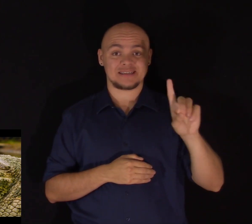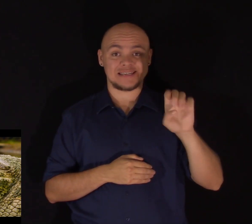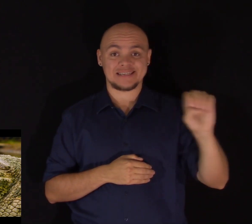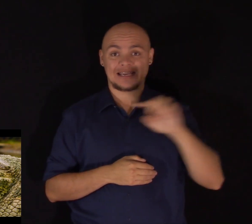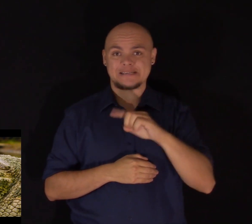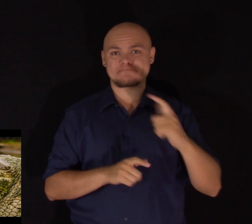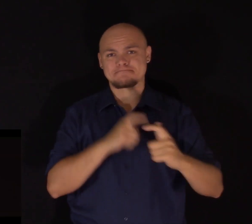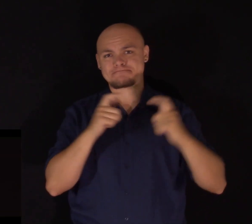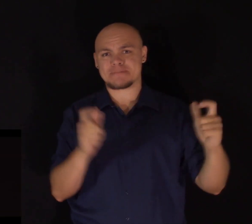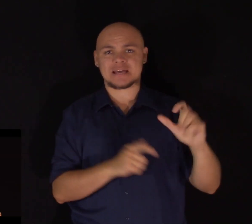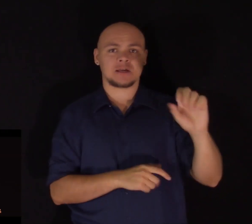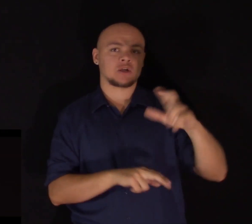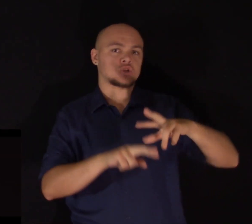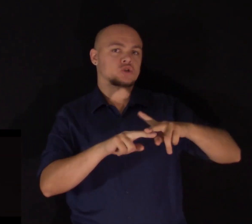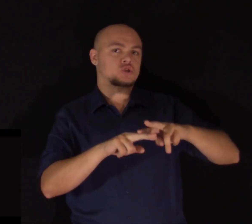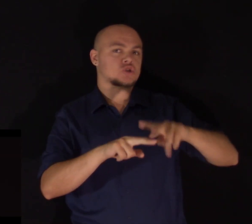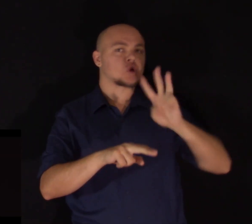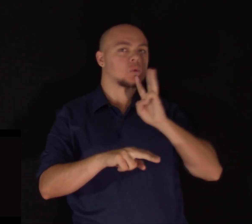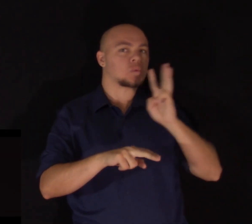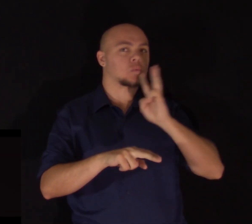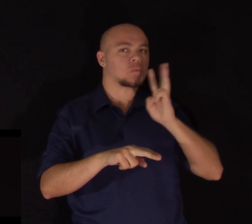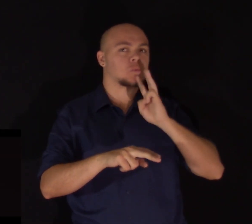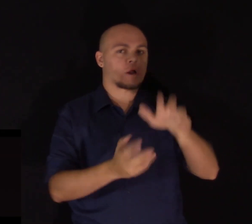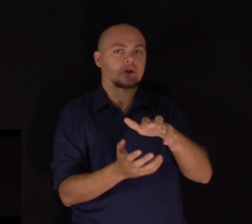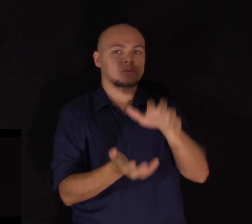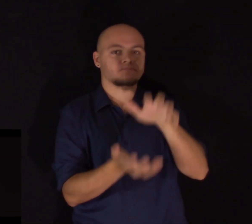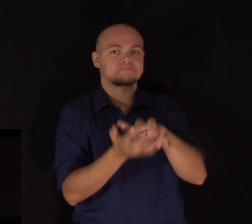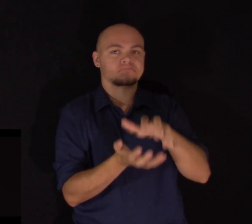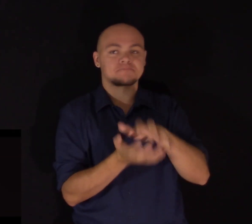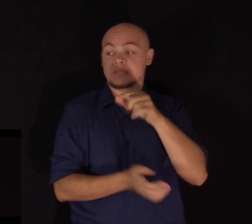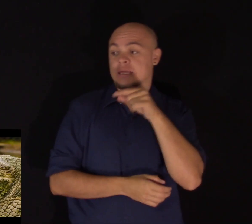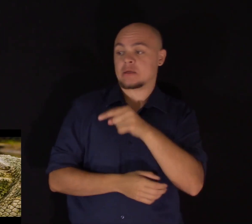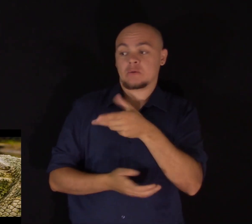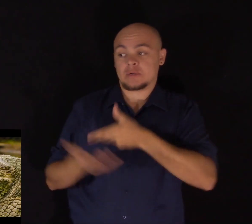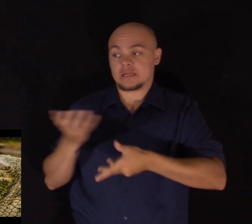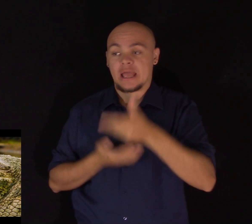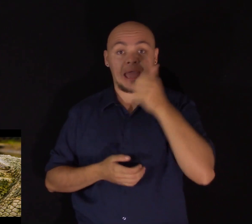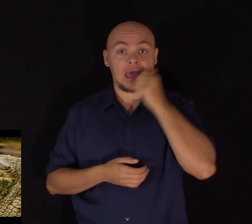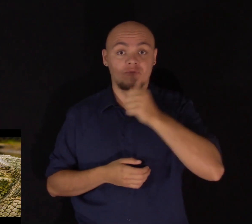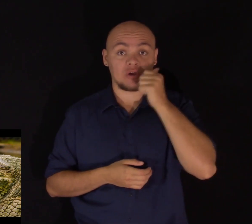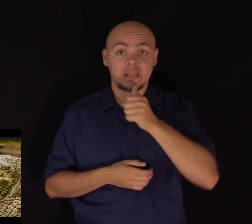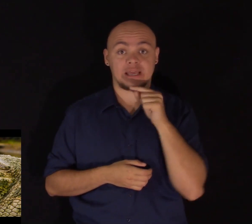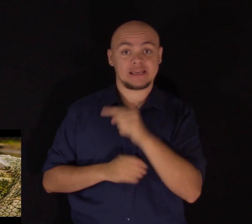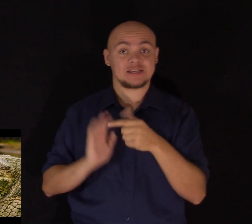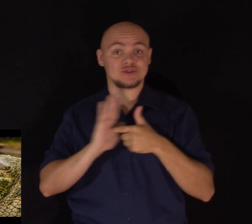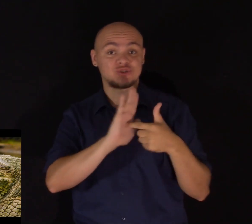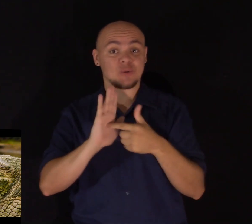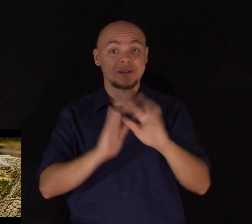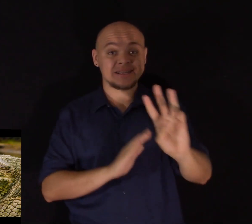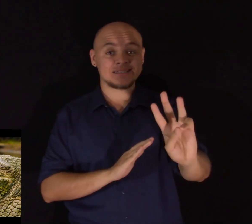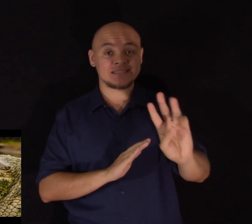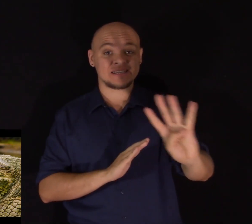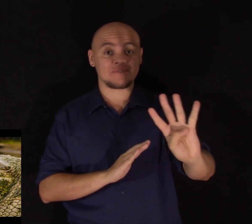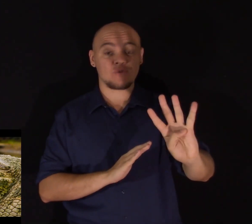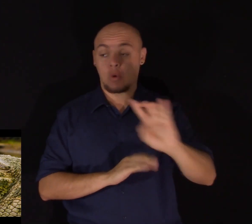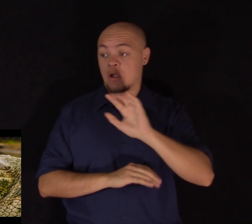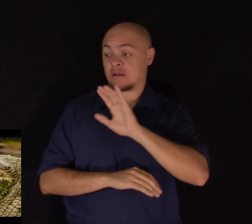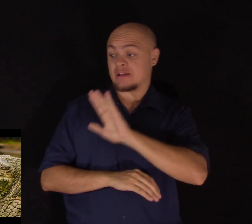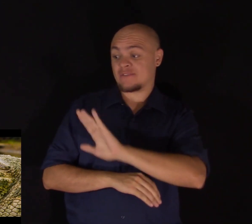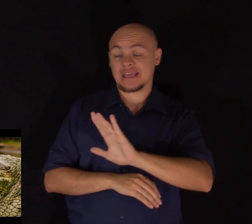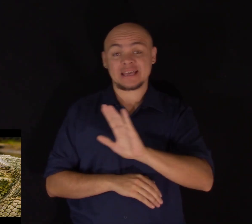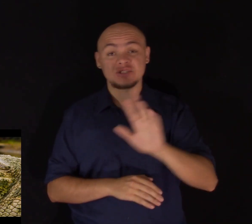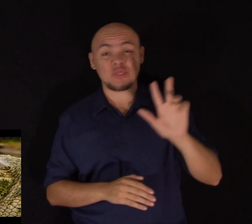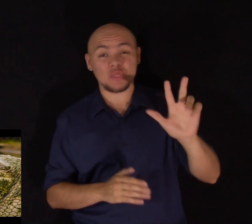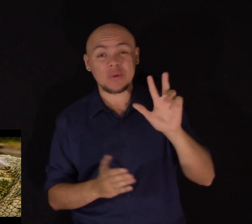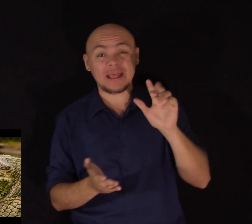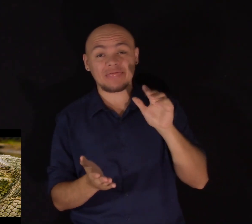saltwater crocodile, and Dundee and I spend time together every day. Right now, he's showing you guys 64 of the more than